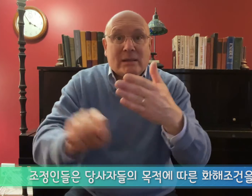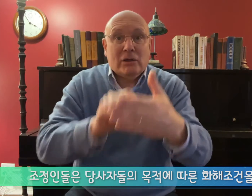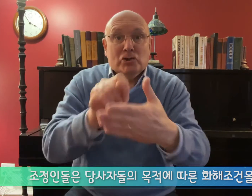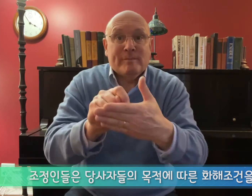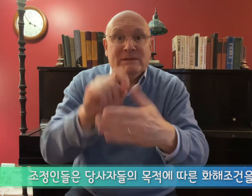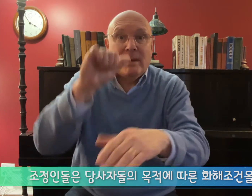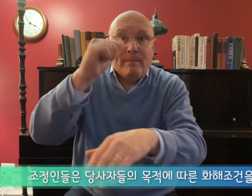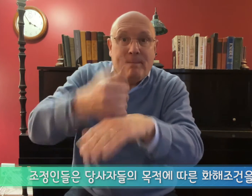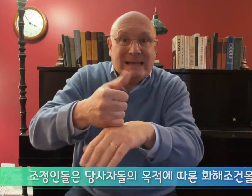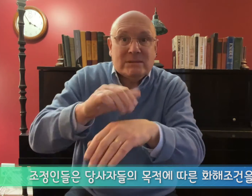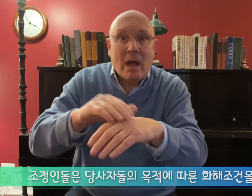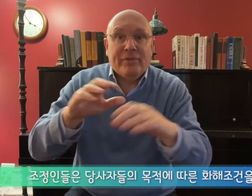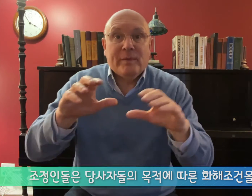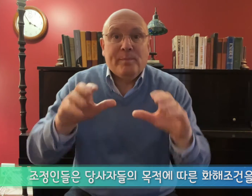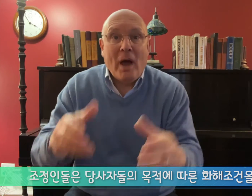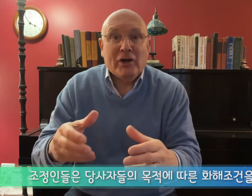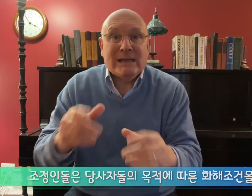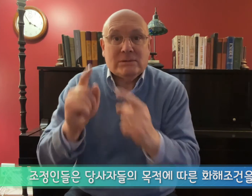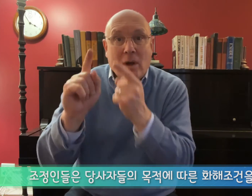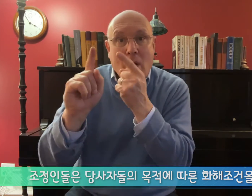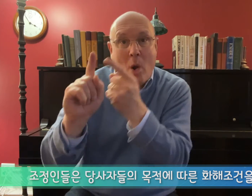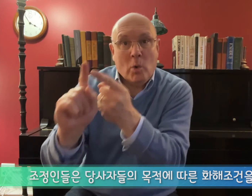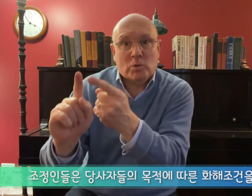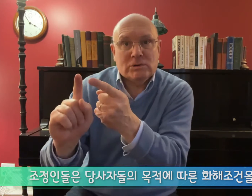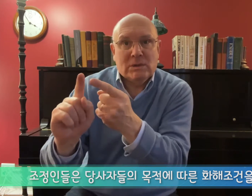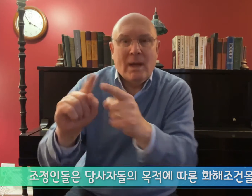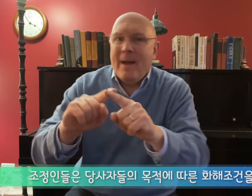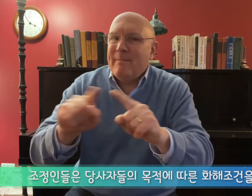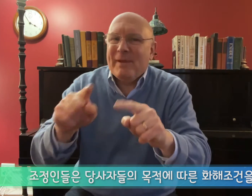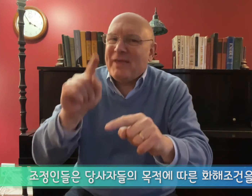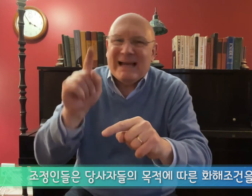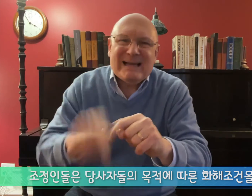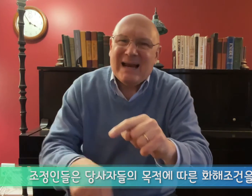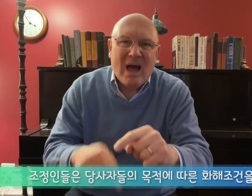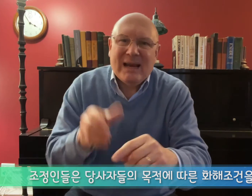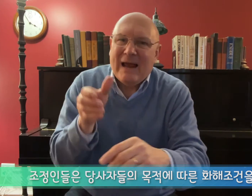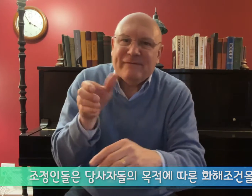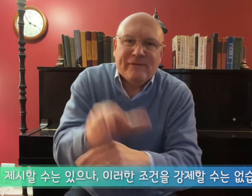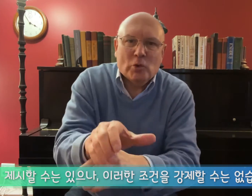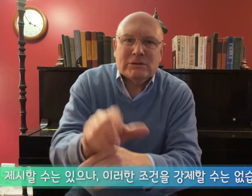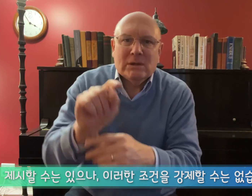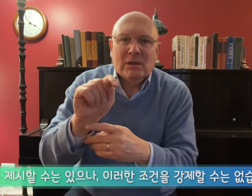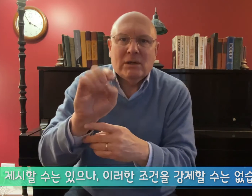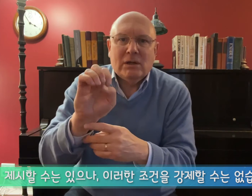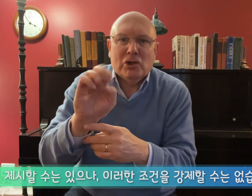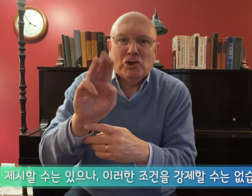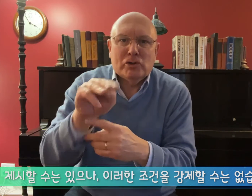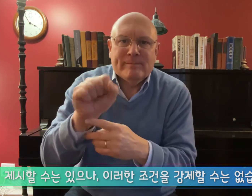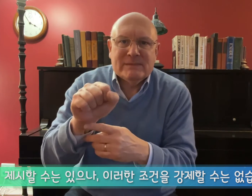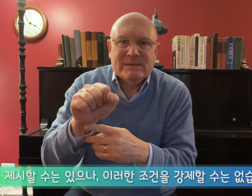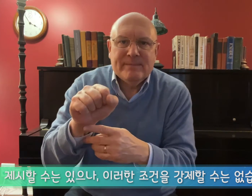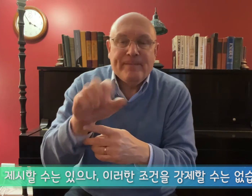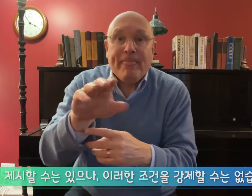Mediators may suggest settlement terms based on the parties' goals, but they cannot enforce